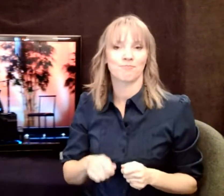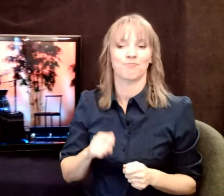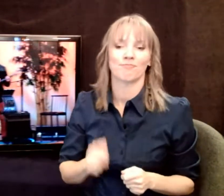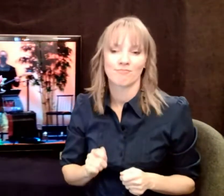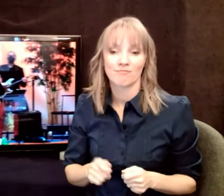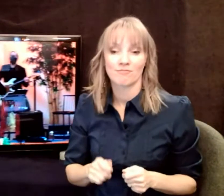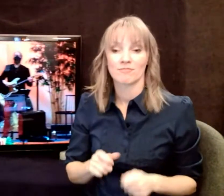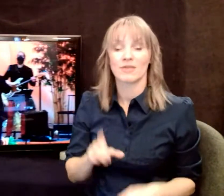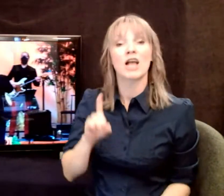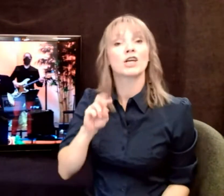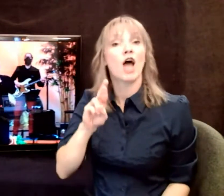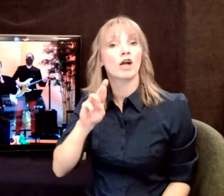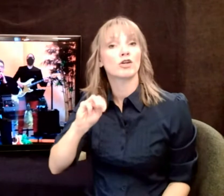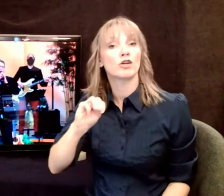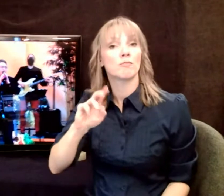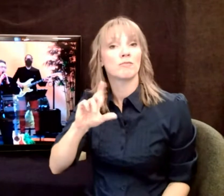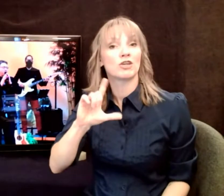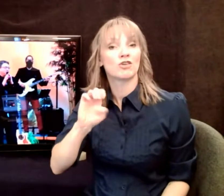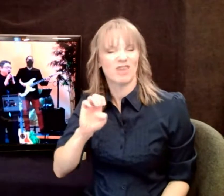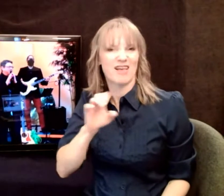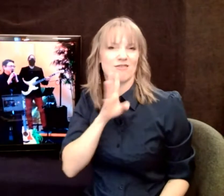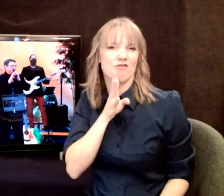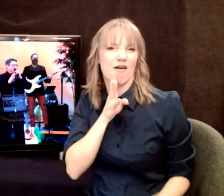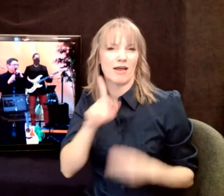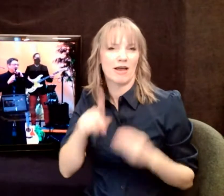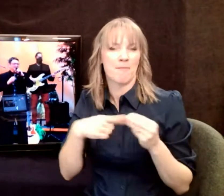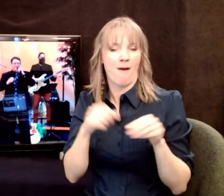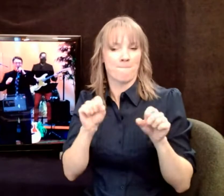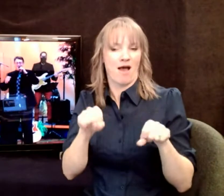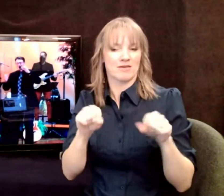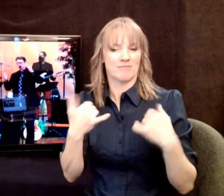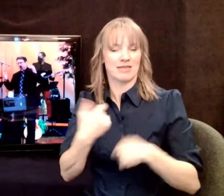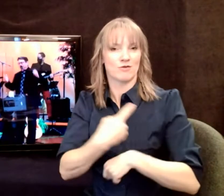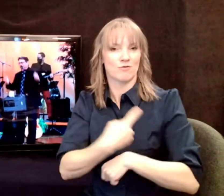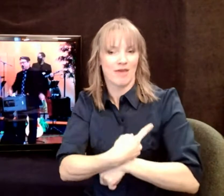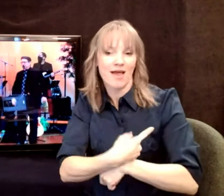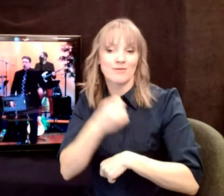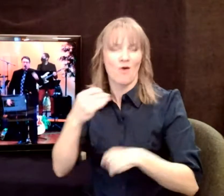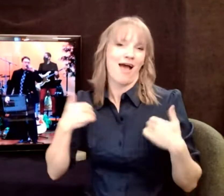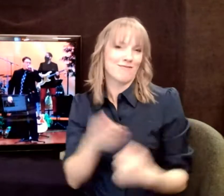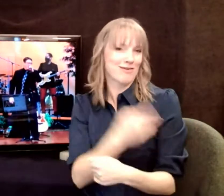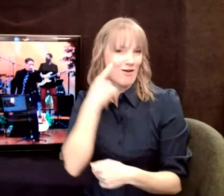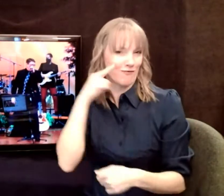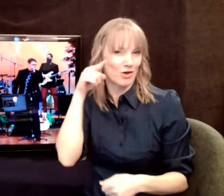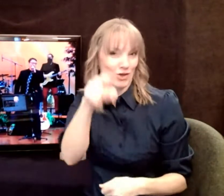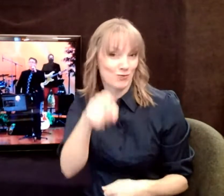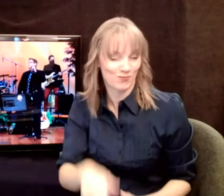Dr. Michelle is talking about possibility. So that's all.